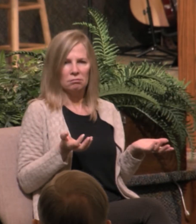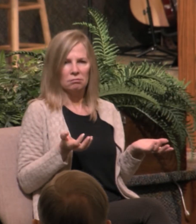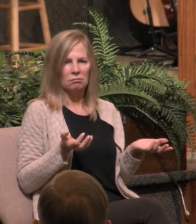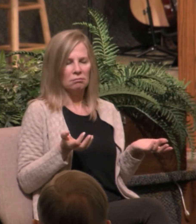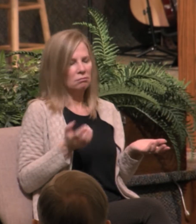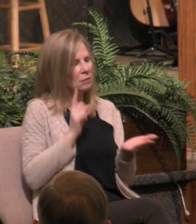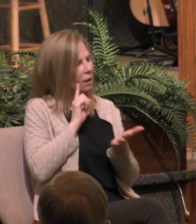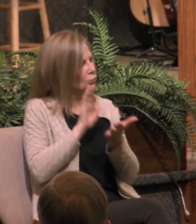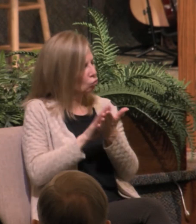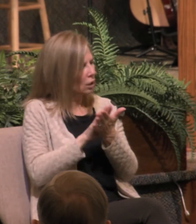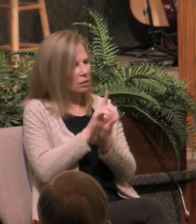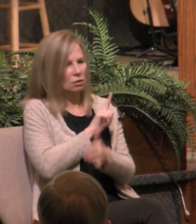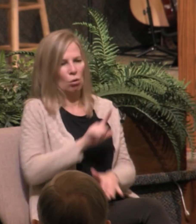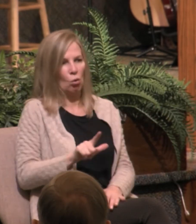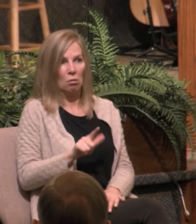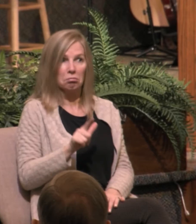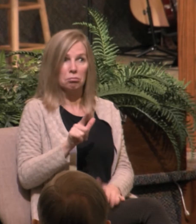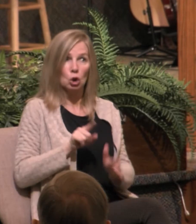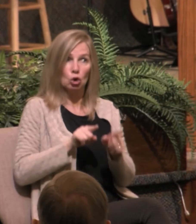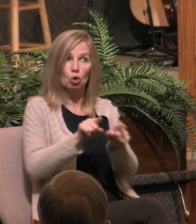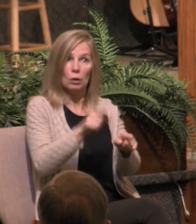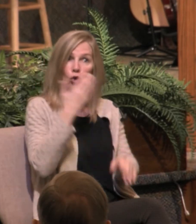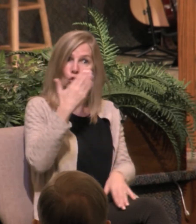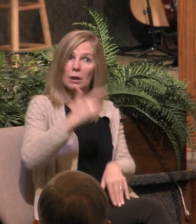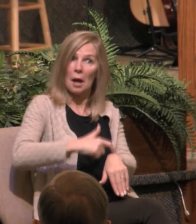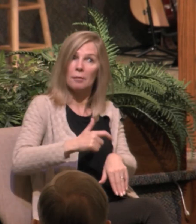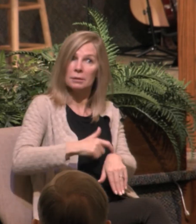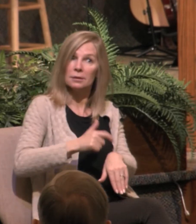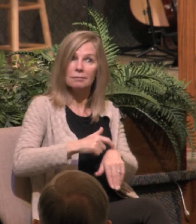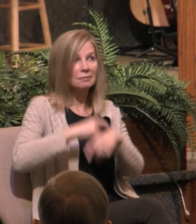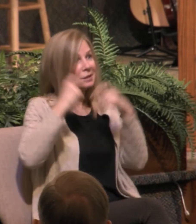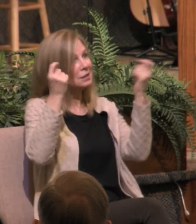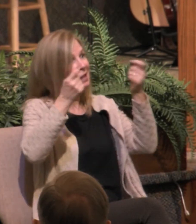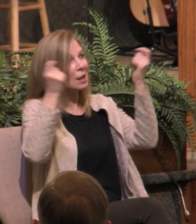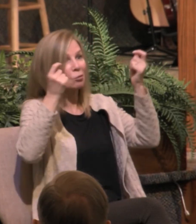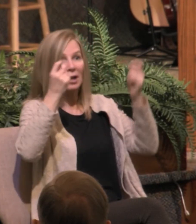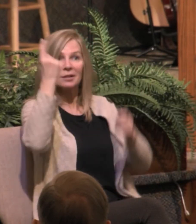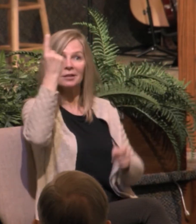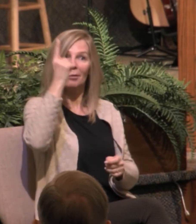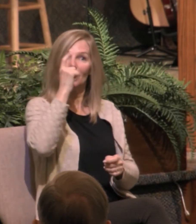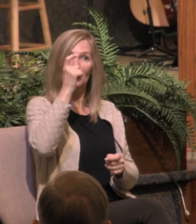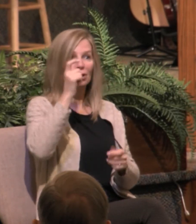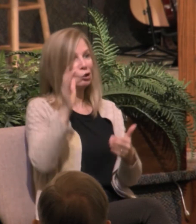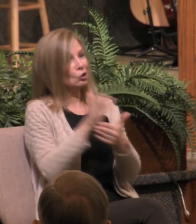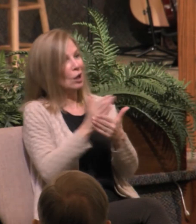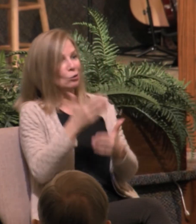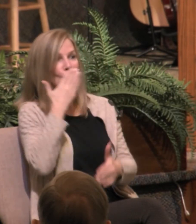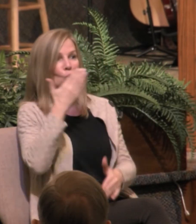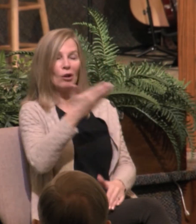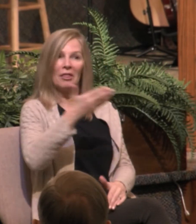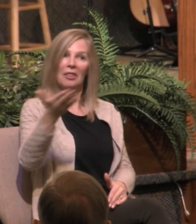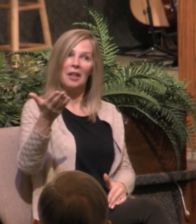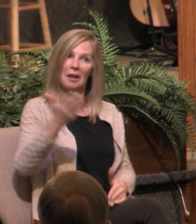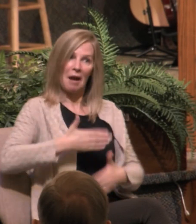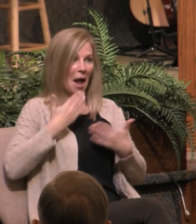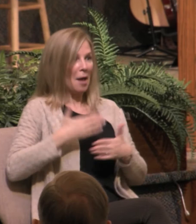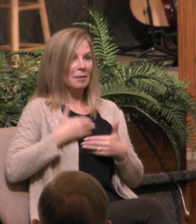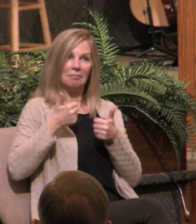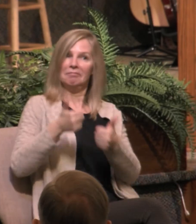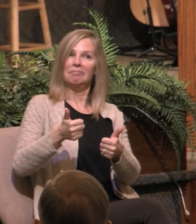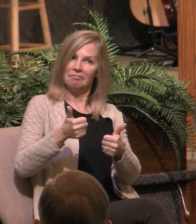I praise the Lord when we have good times, when I can celebrate with someone, when somebody shares a good thing and we're happy